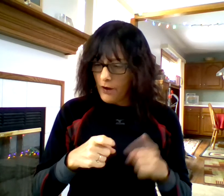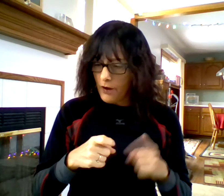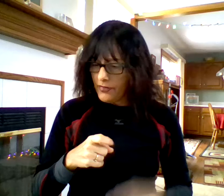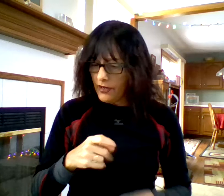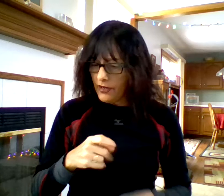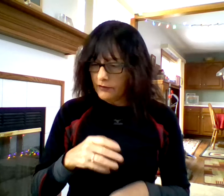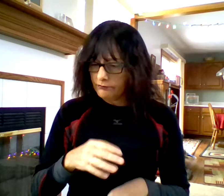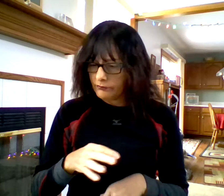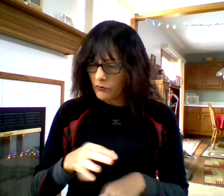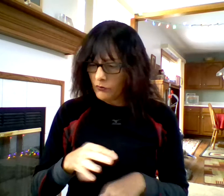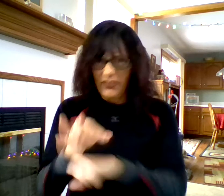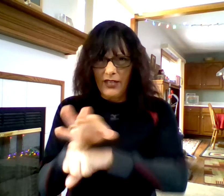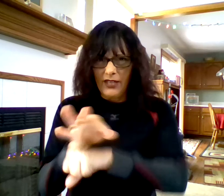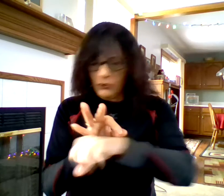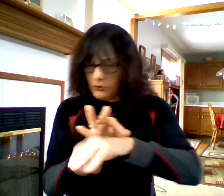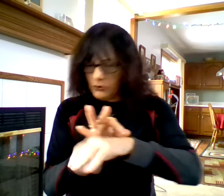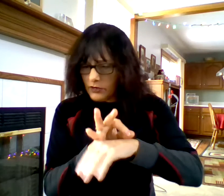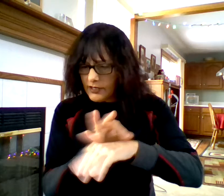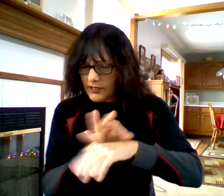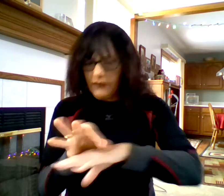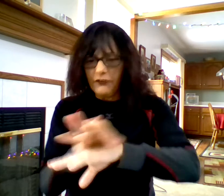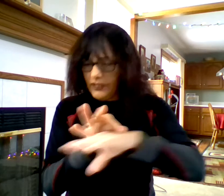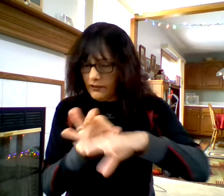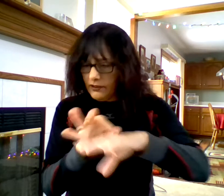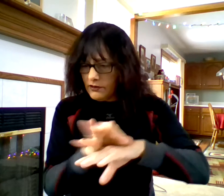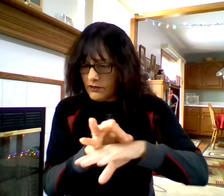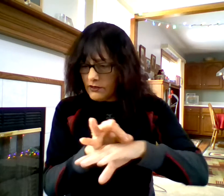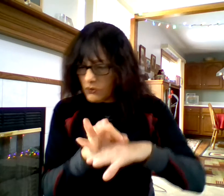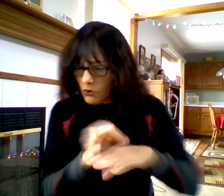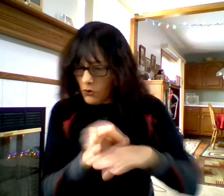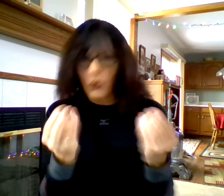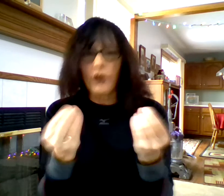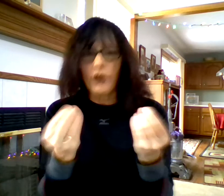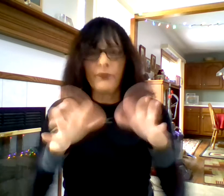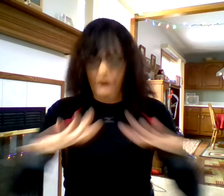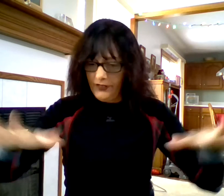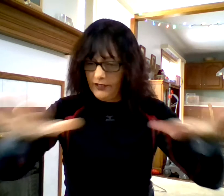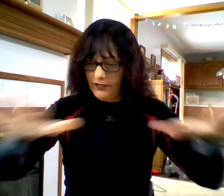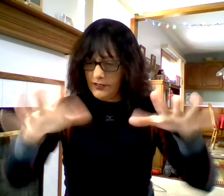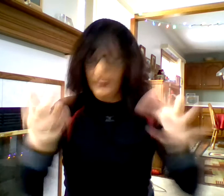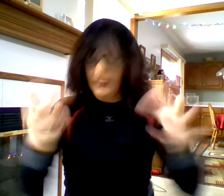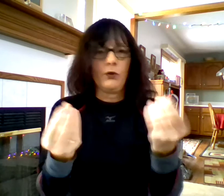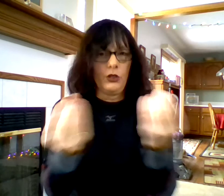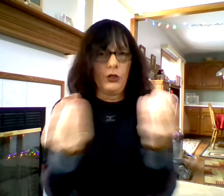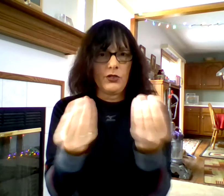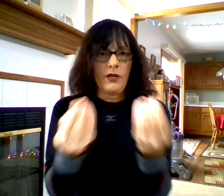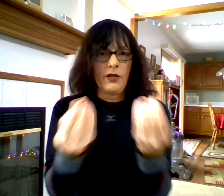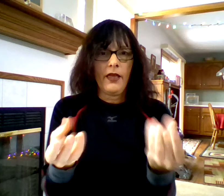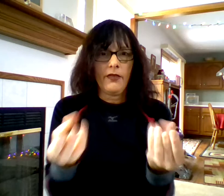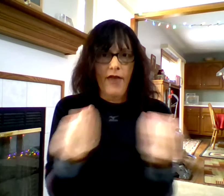from the, they do, let's see, fields or fields, and I would use